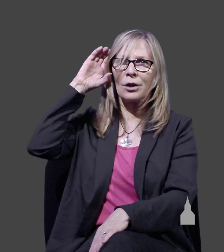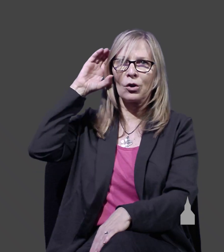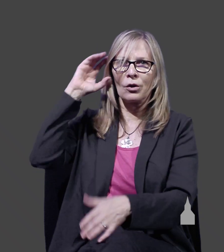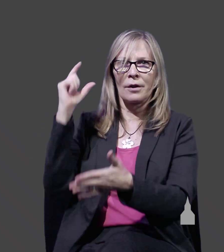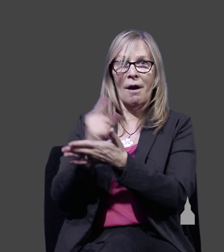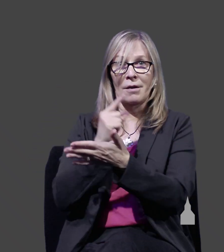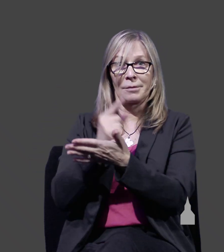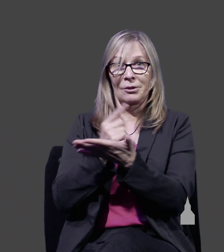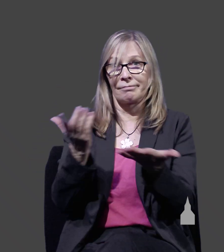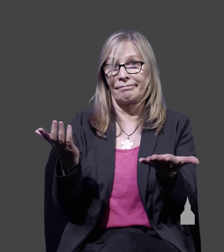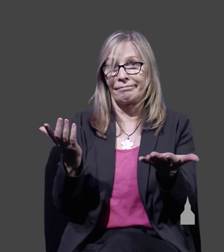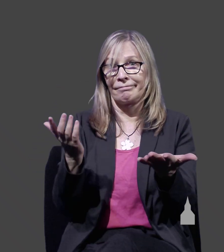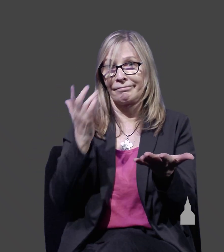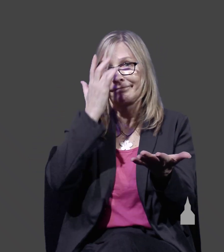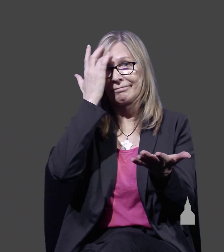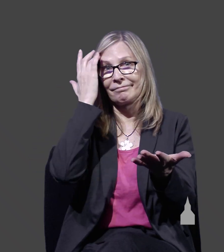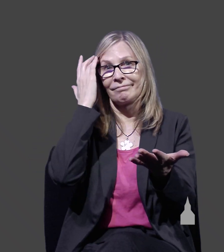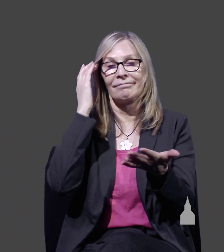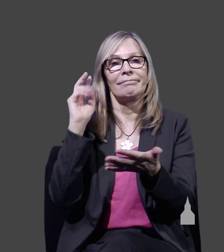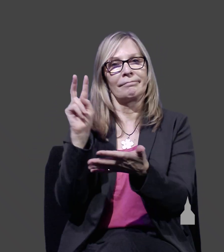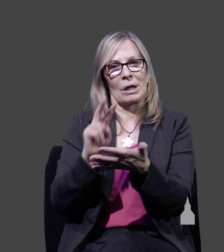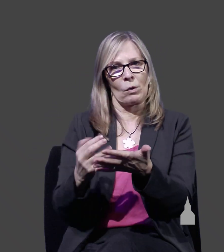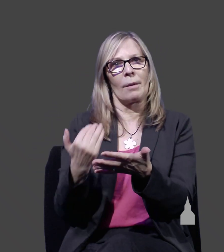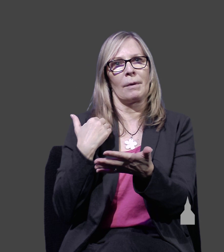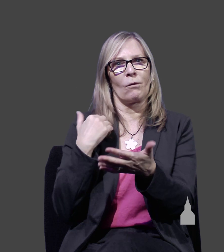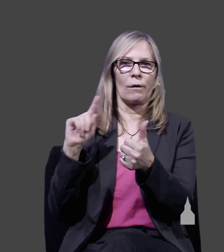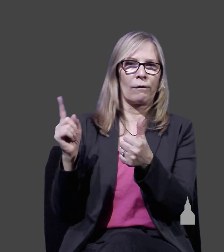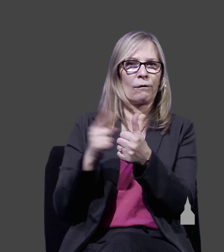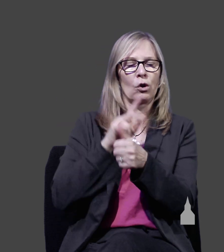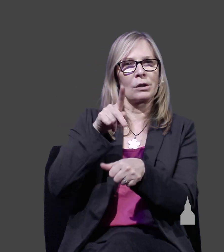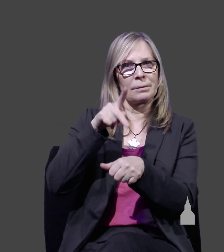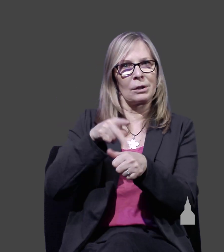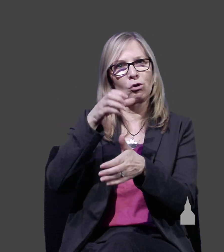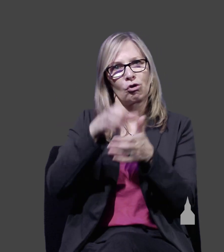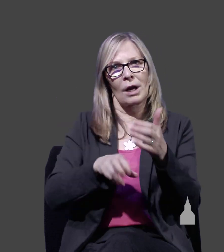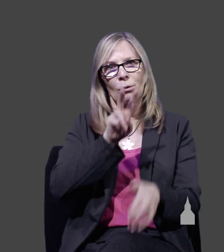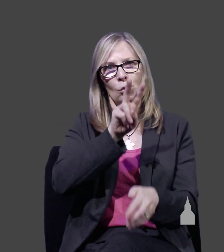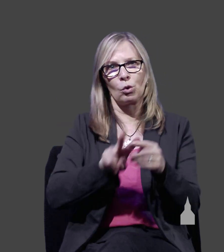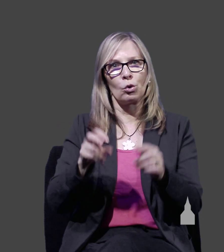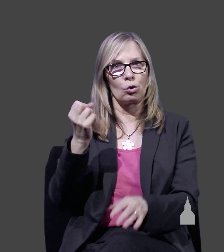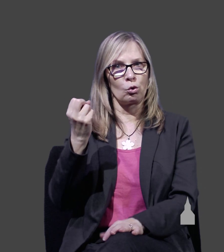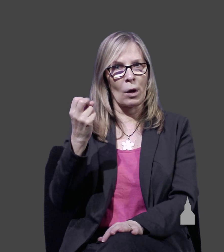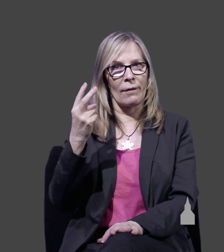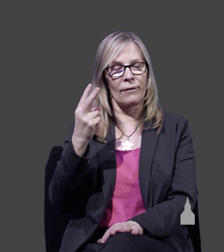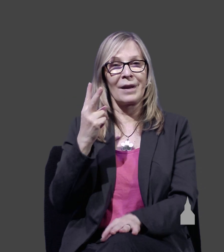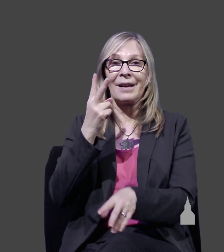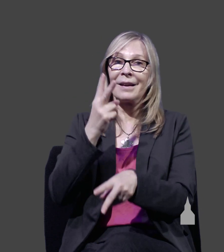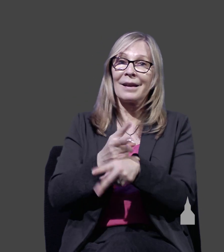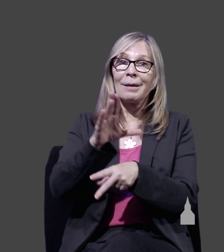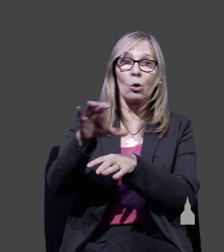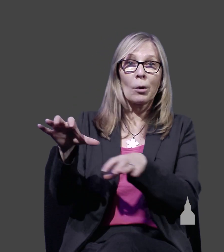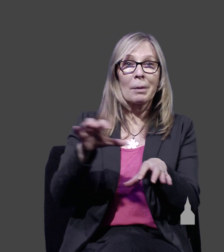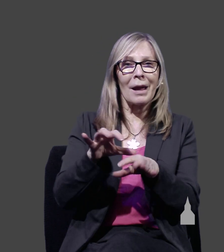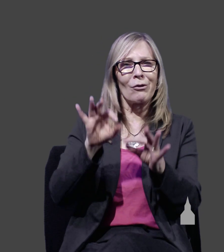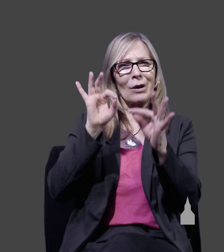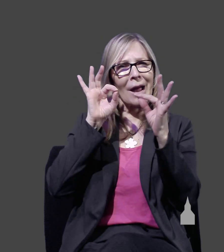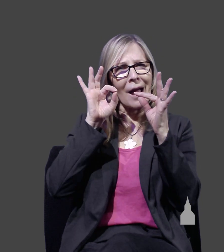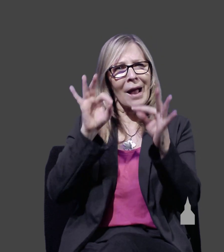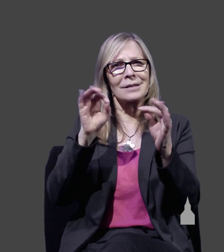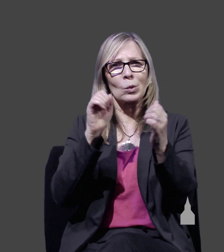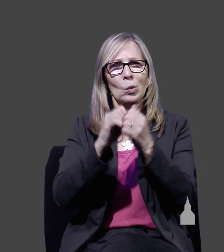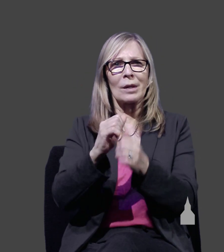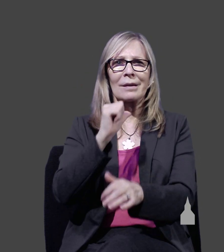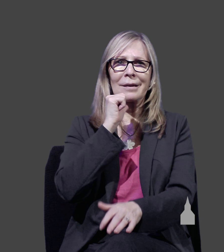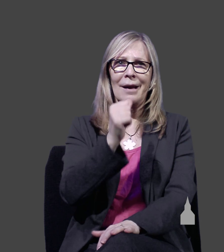gospel. I read it before, but 1 Peter 2:12 makes it clear. Keep your behavior excellent among the Gentiles. Again, talking about